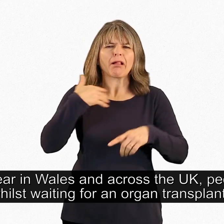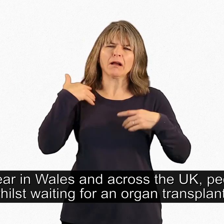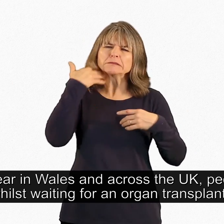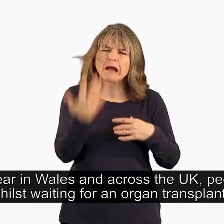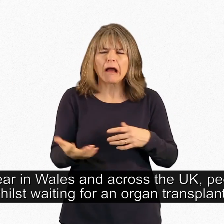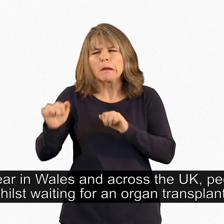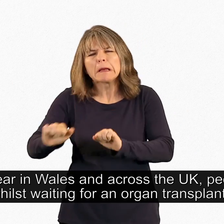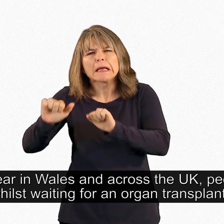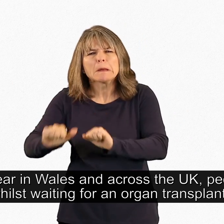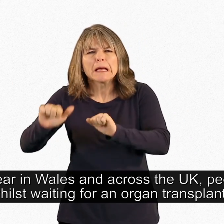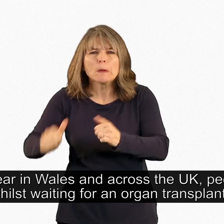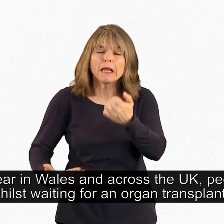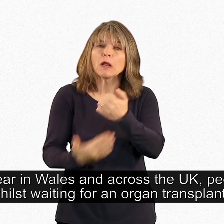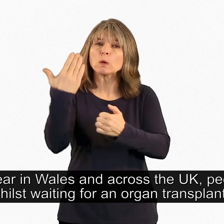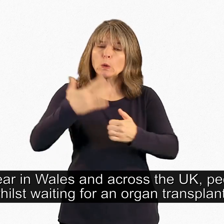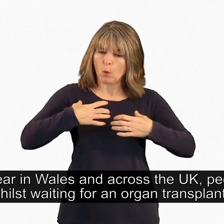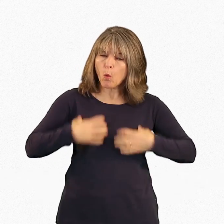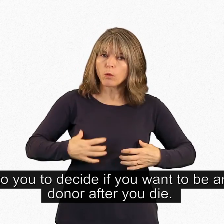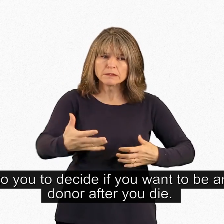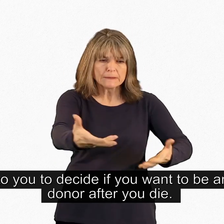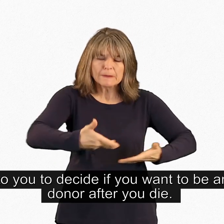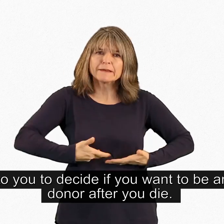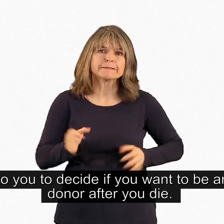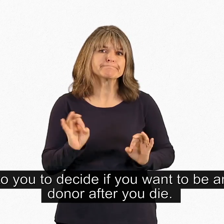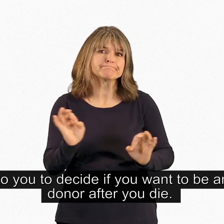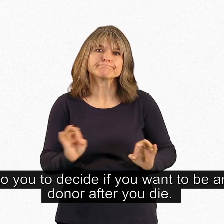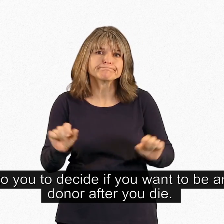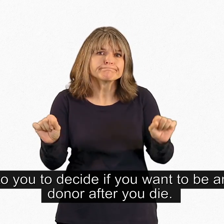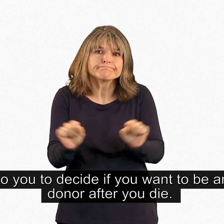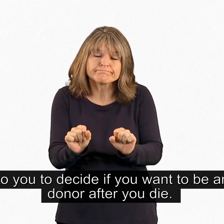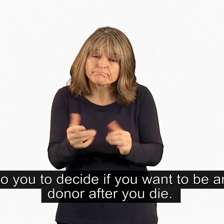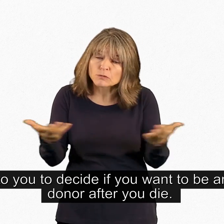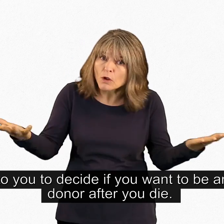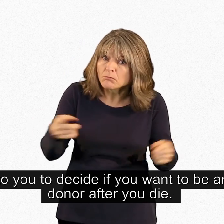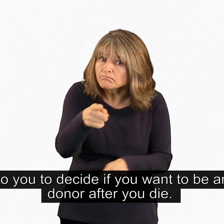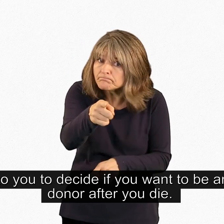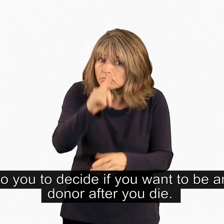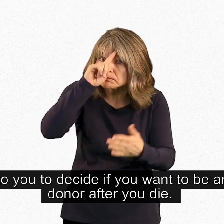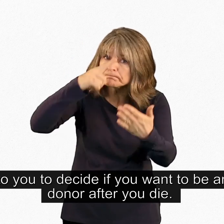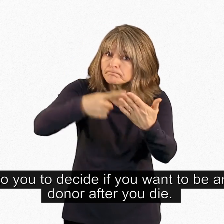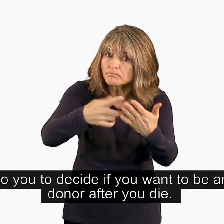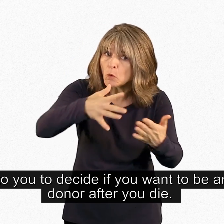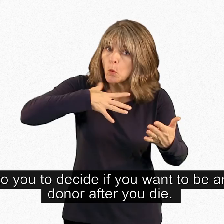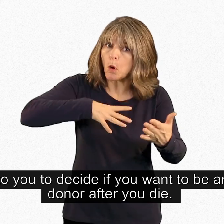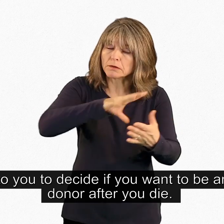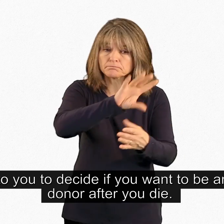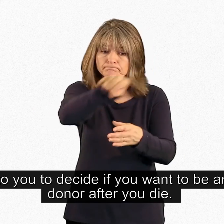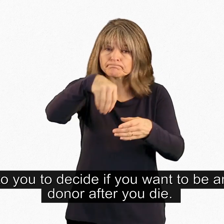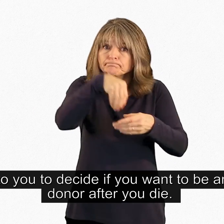waiting for an organ transplant. It is up to you to decide if you want to be an organ donor after you